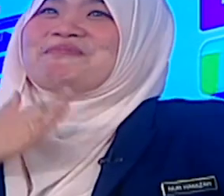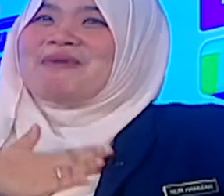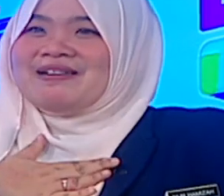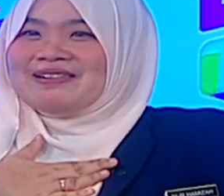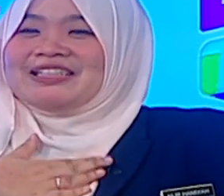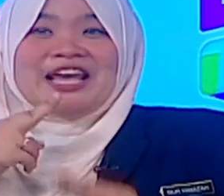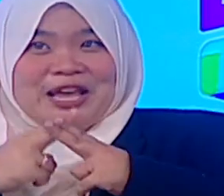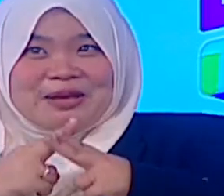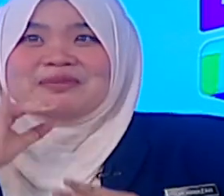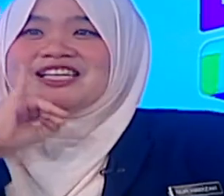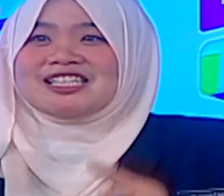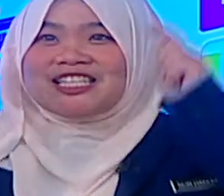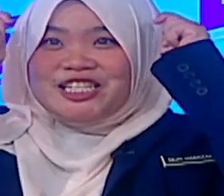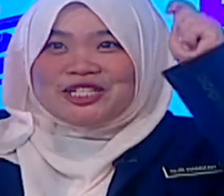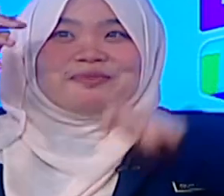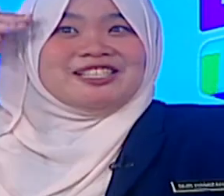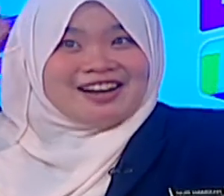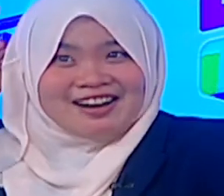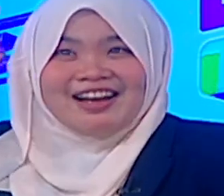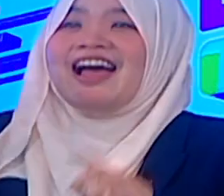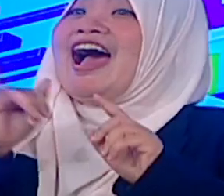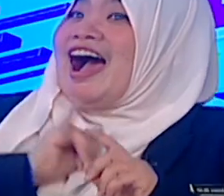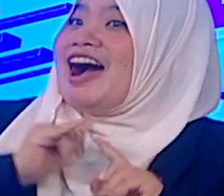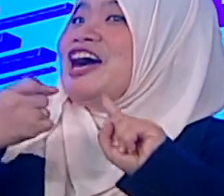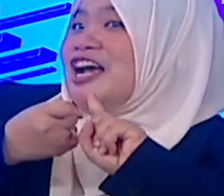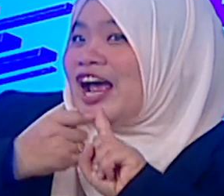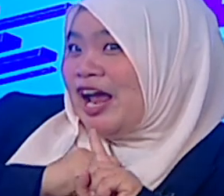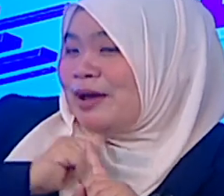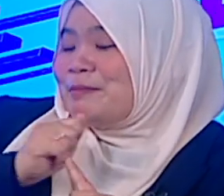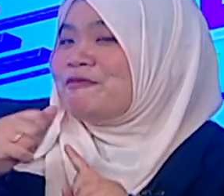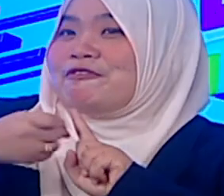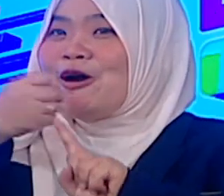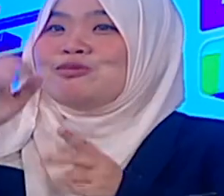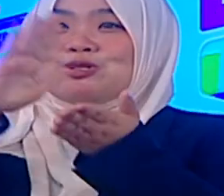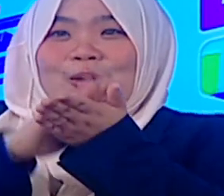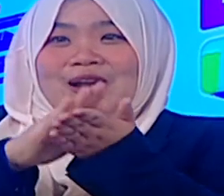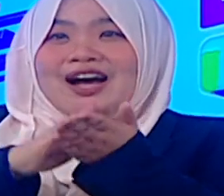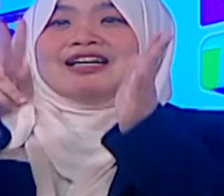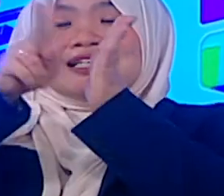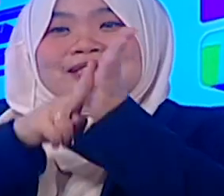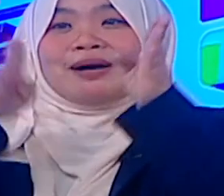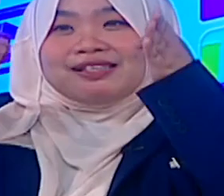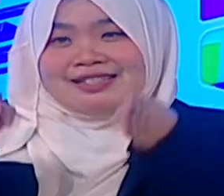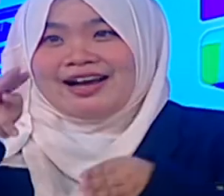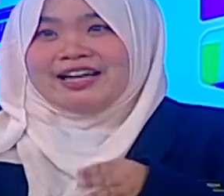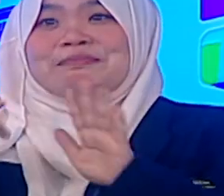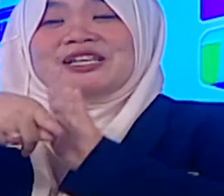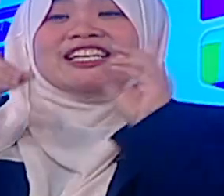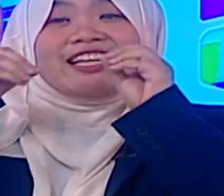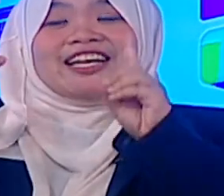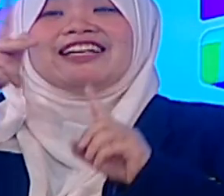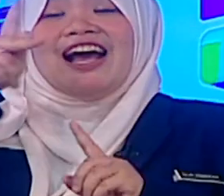Hi. My name is Teacher Miza. I am from Sekolah